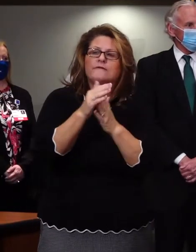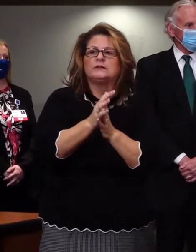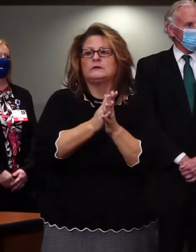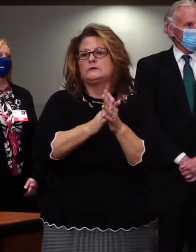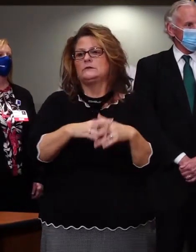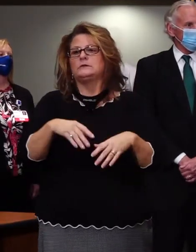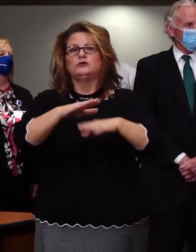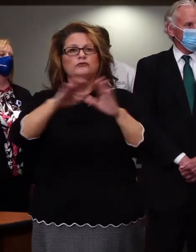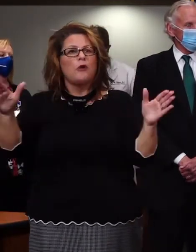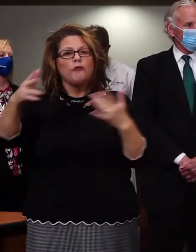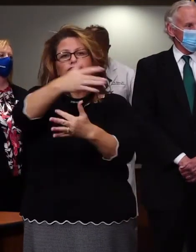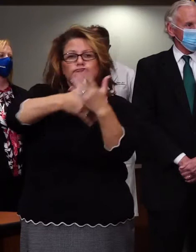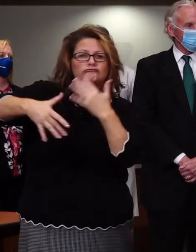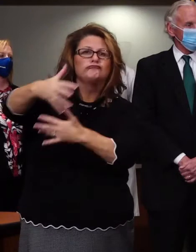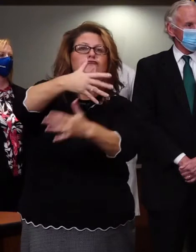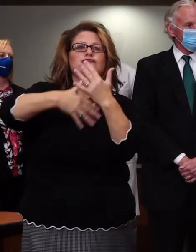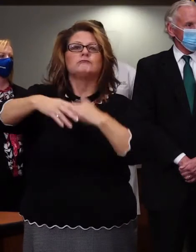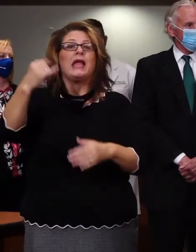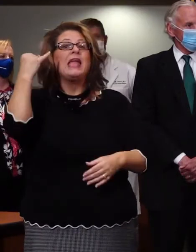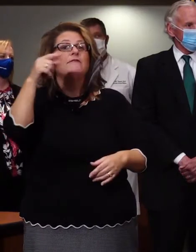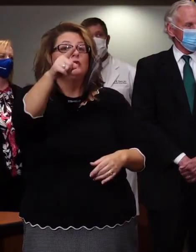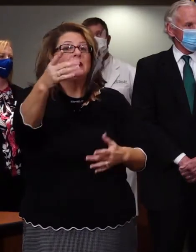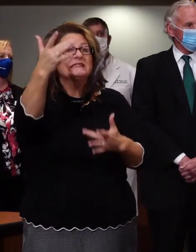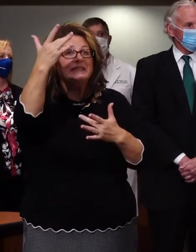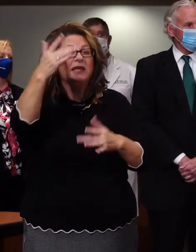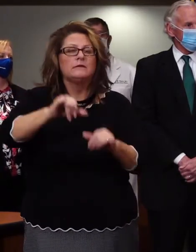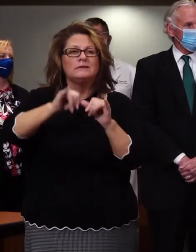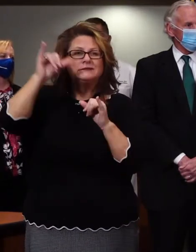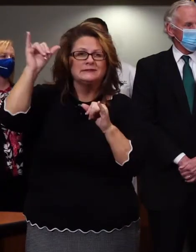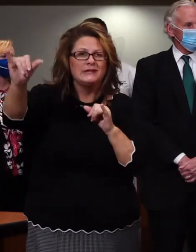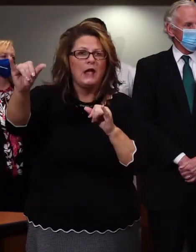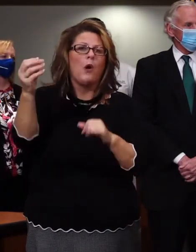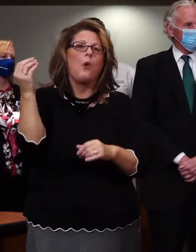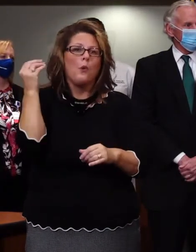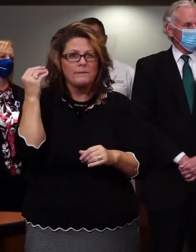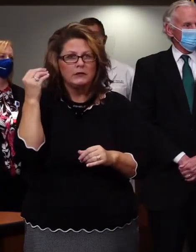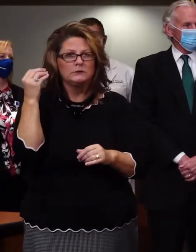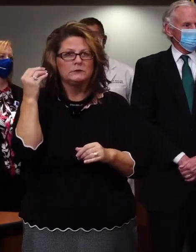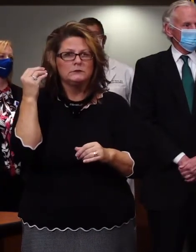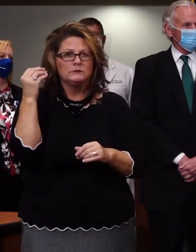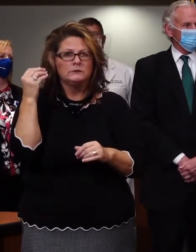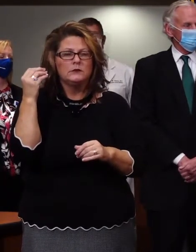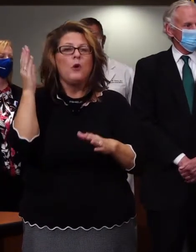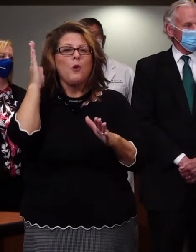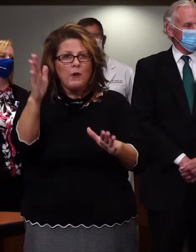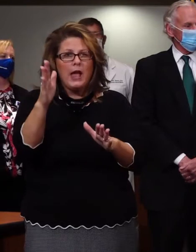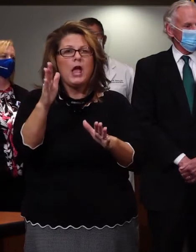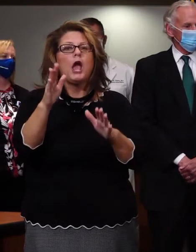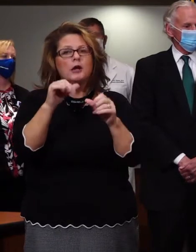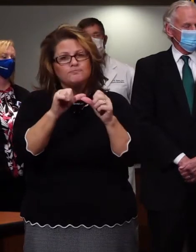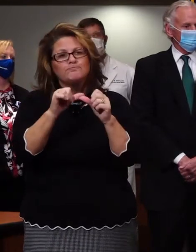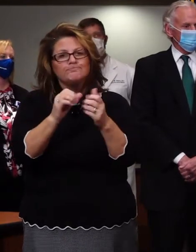Avoid gatherings, and stay home if you're sick. Those are the key pieces that'll get us through until we can get enough the vaccine or